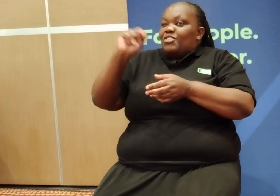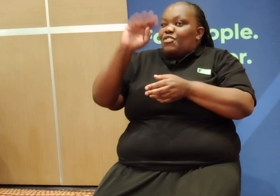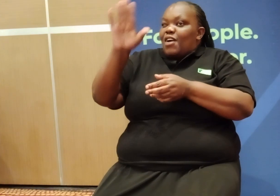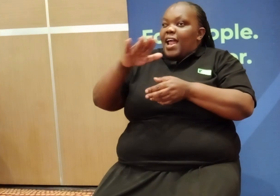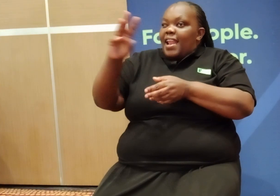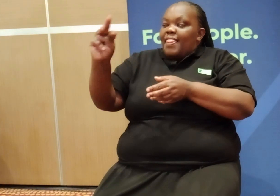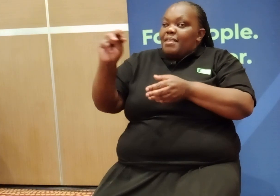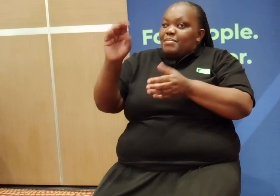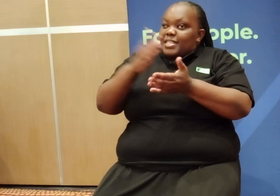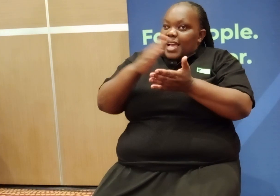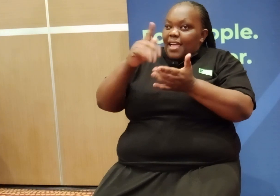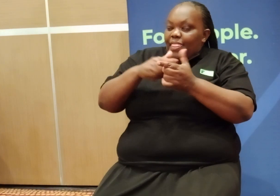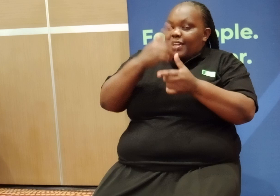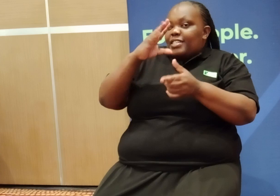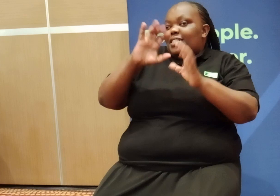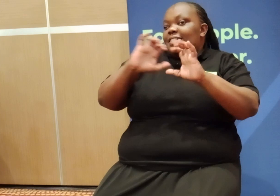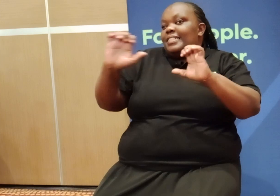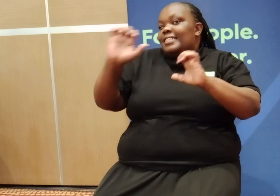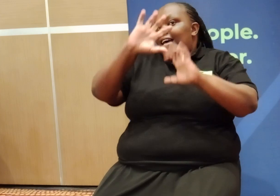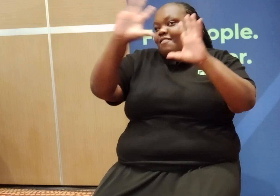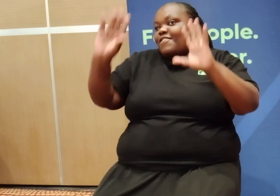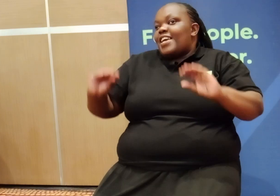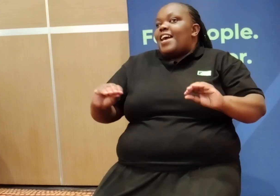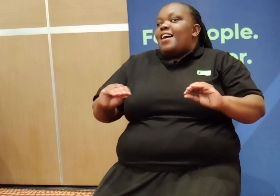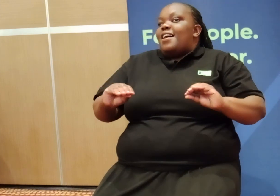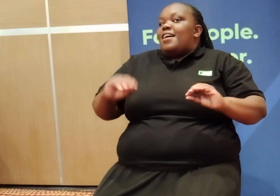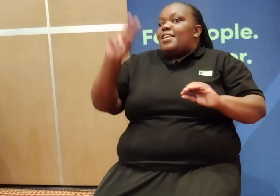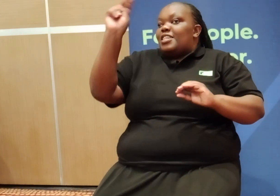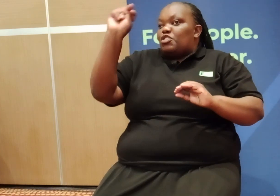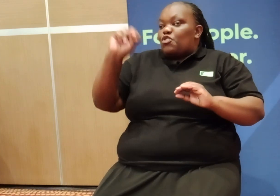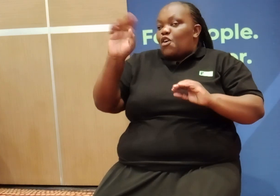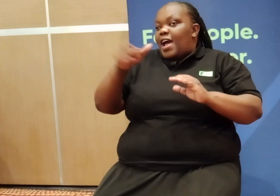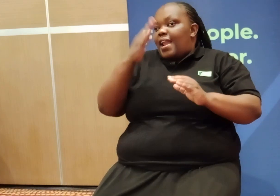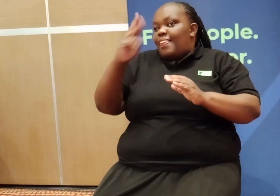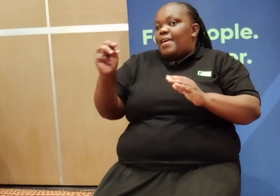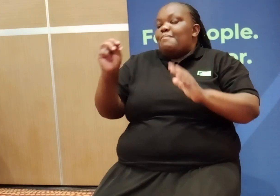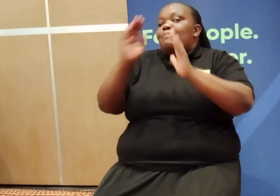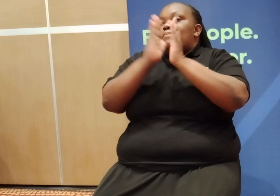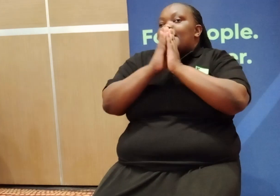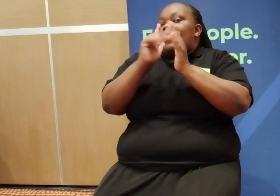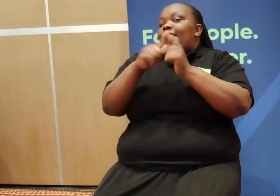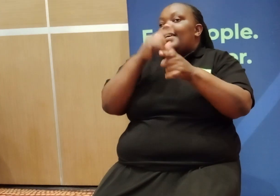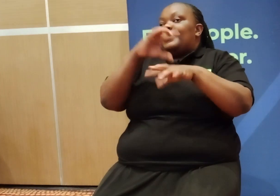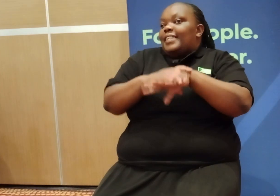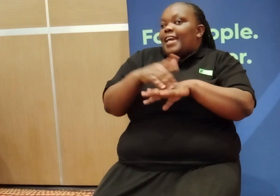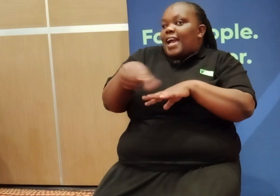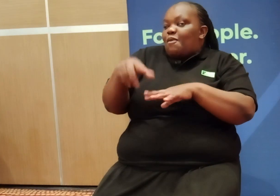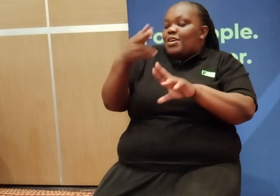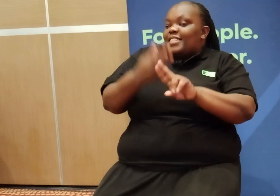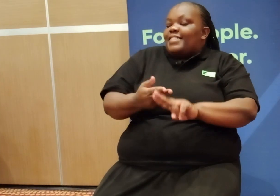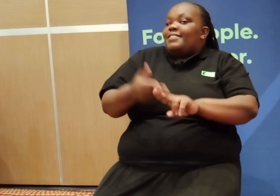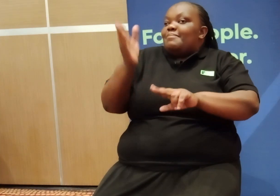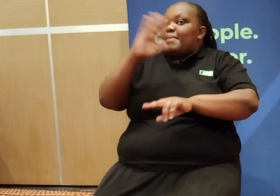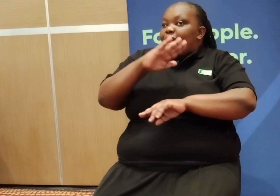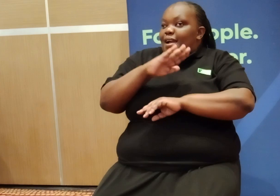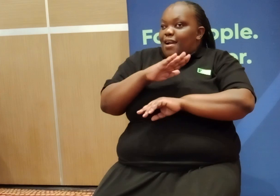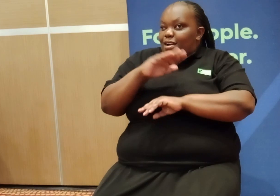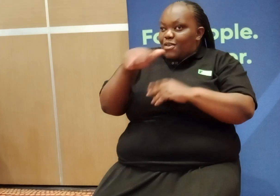then we shall go to the East African national anthem. Then we shall do prayers, and then we'll take our seats. So over to you,